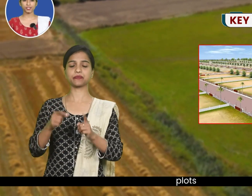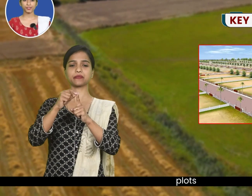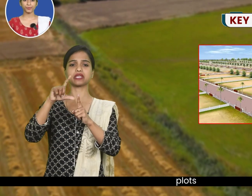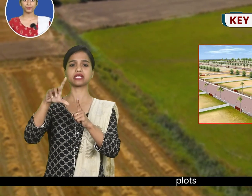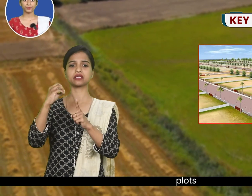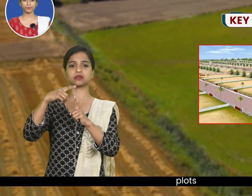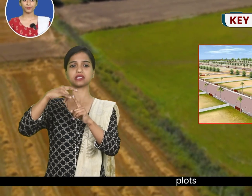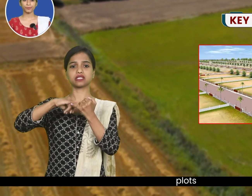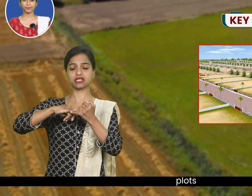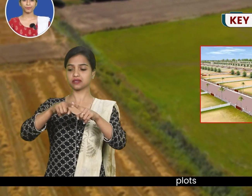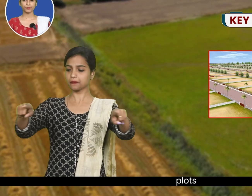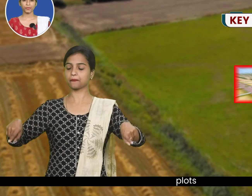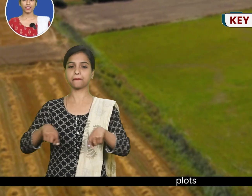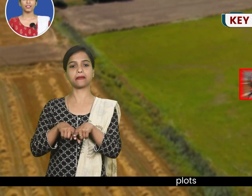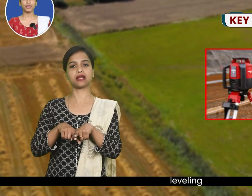plots,